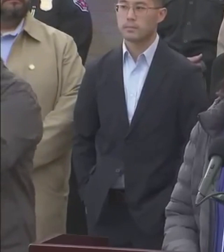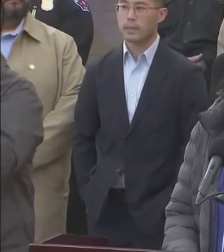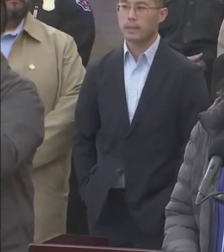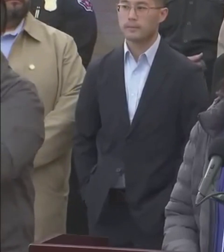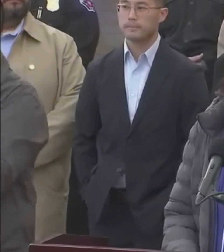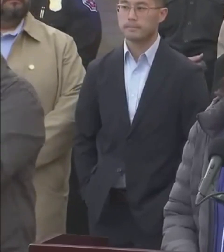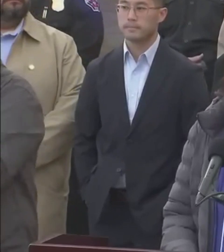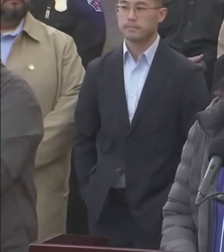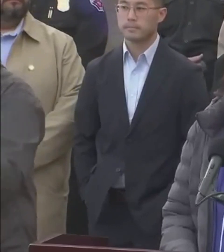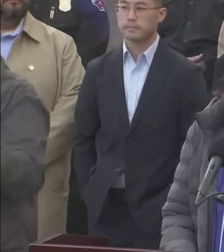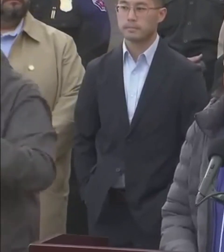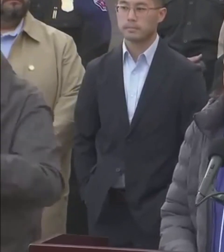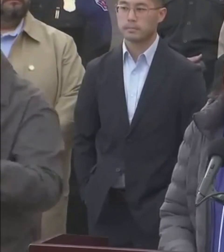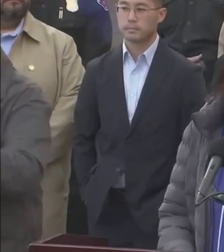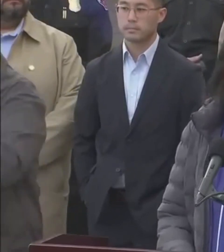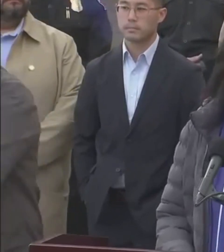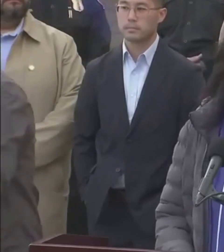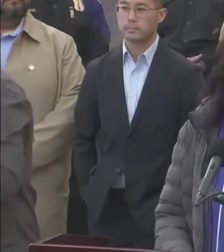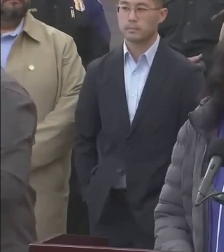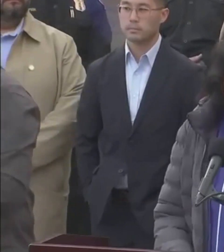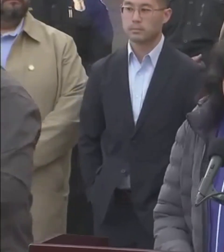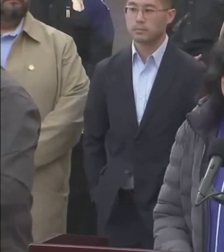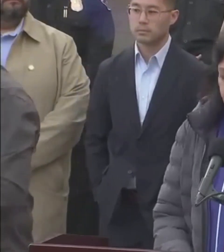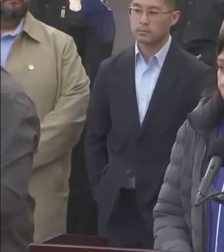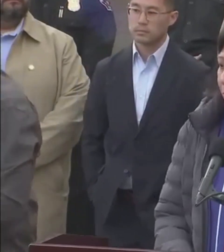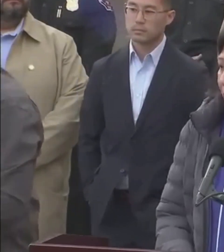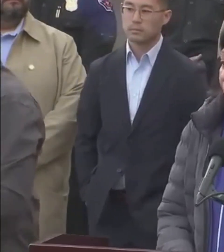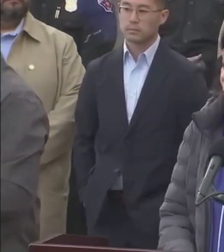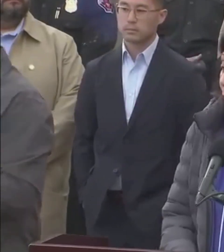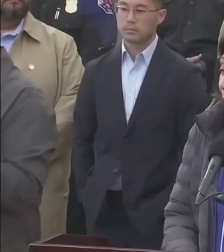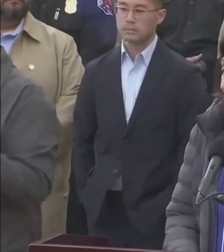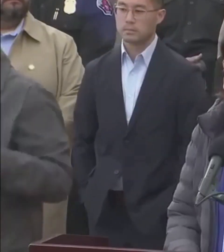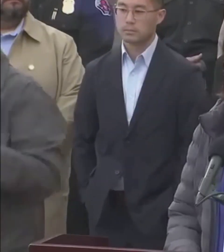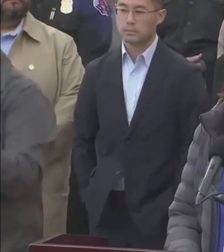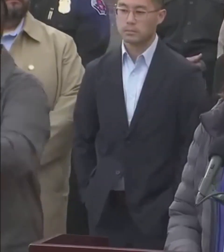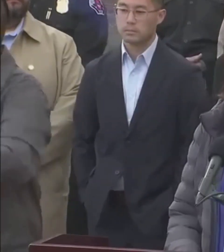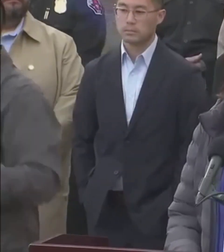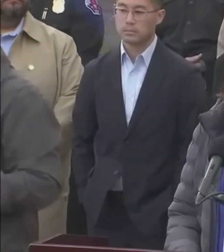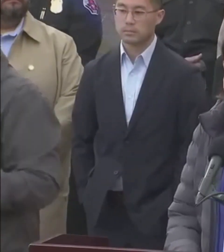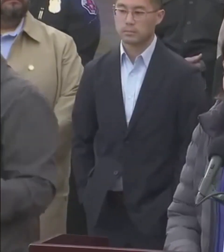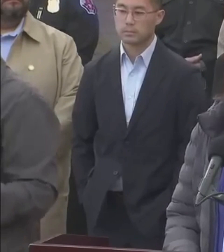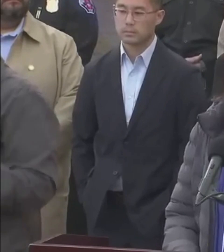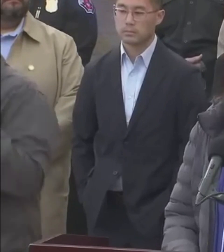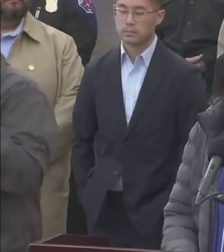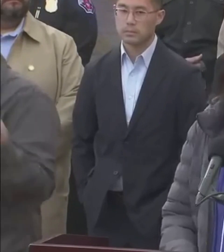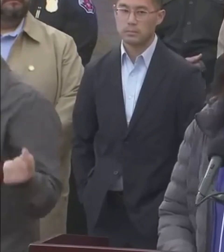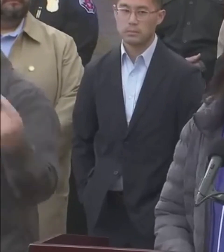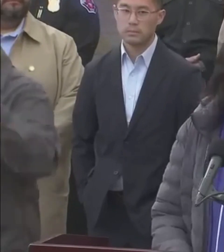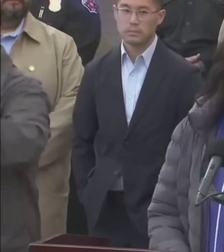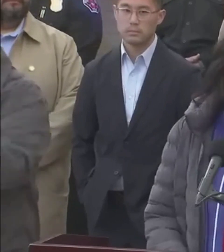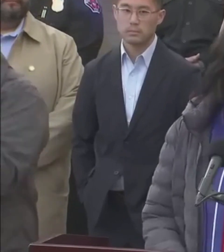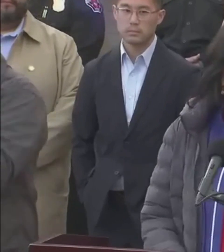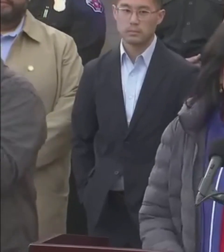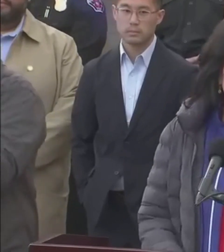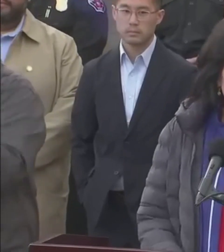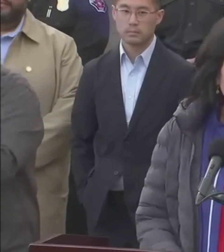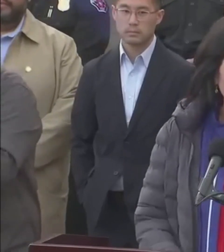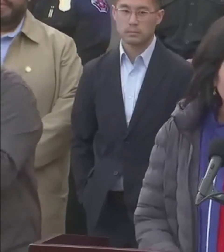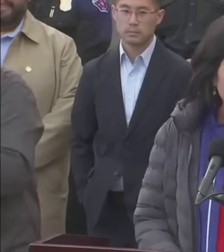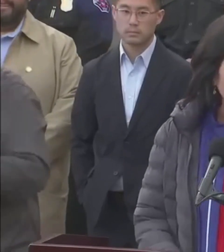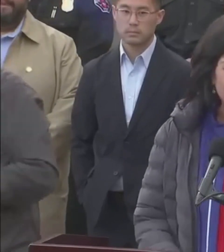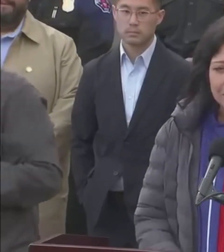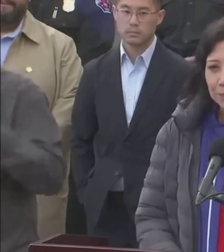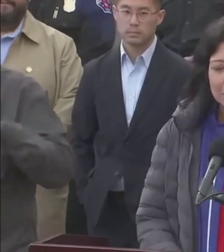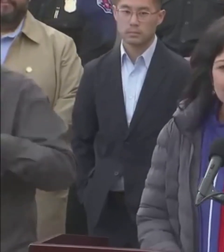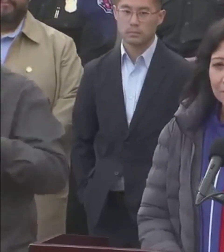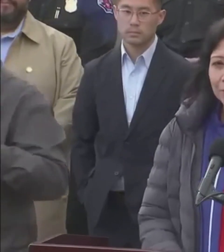knowing about a mass shooting in hashtag Monterey Park as individuals were blissfully praising the hashtag Lunar New Year. I'm crushed by this awful